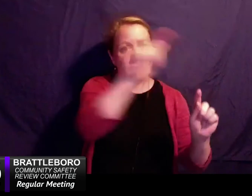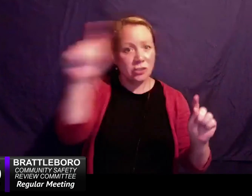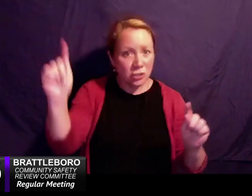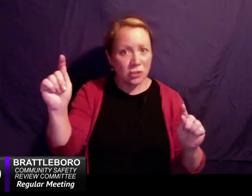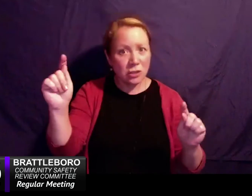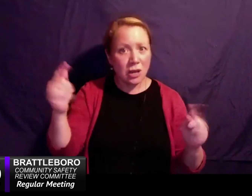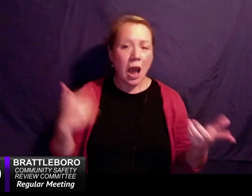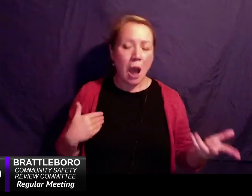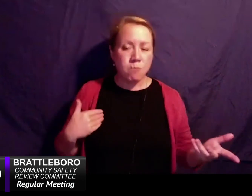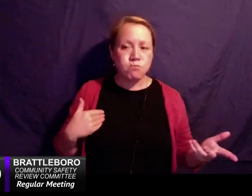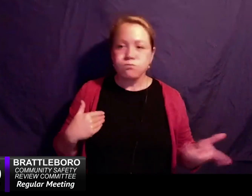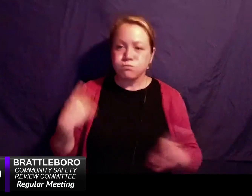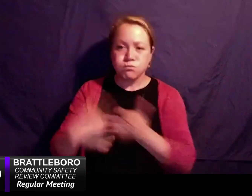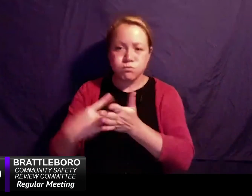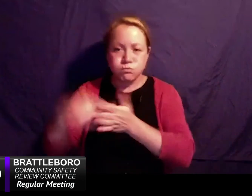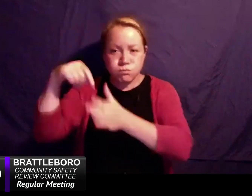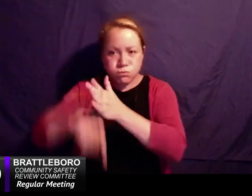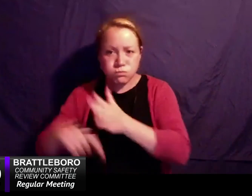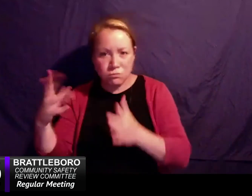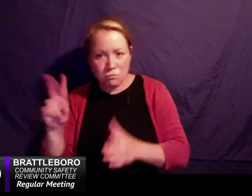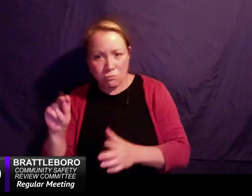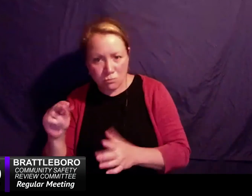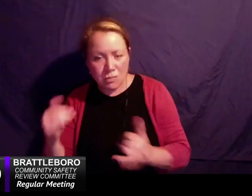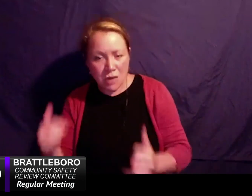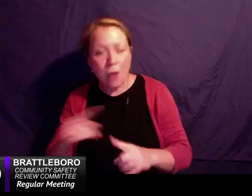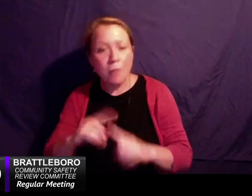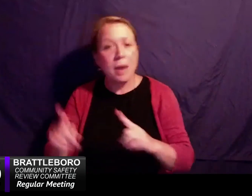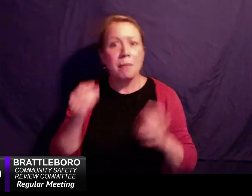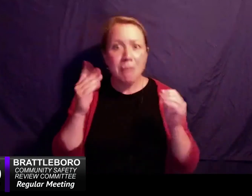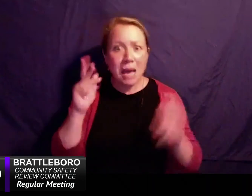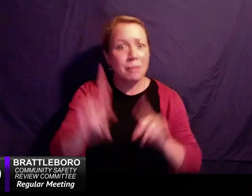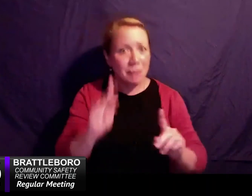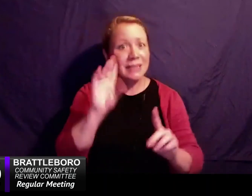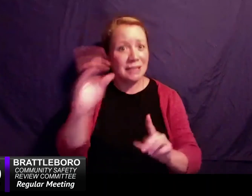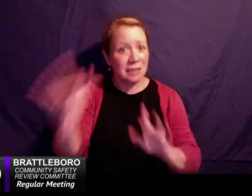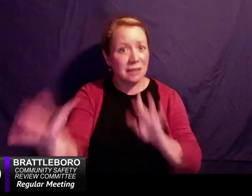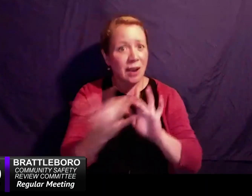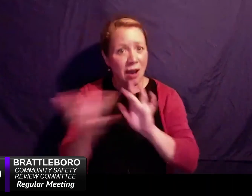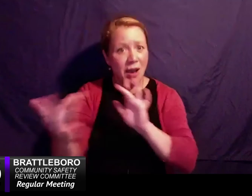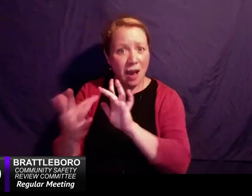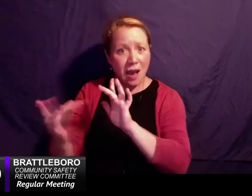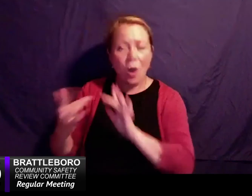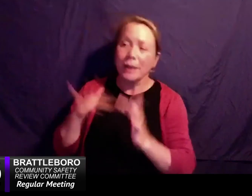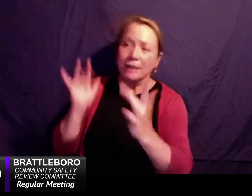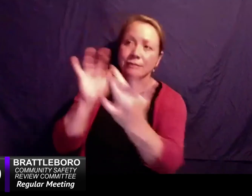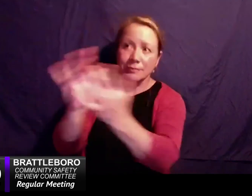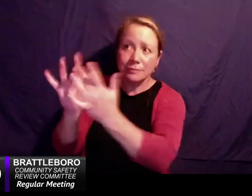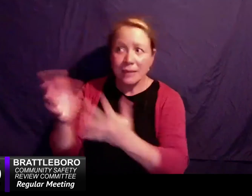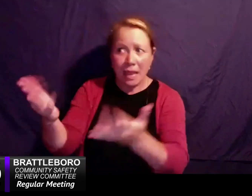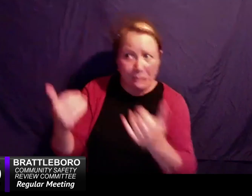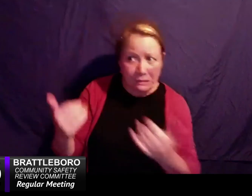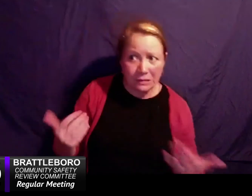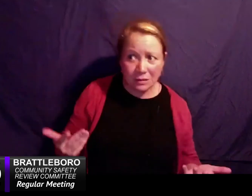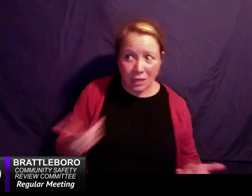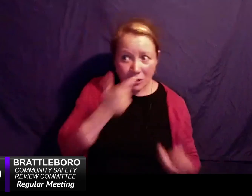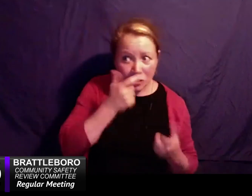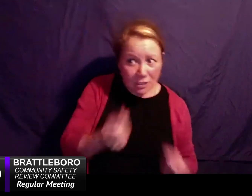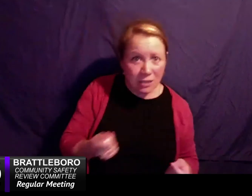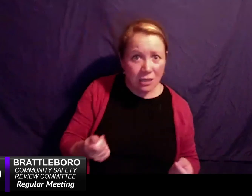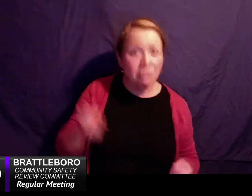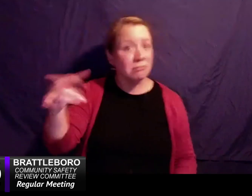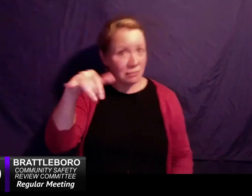dig into in this meeting, but lots and lots of people have actually reached out, or we have reached out to them and said that they'd be